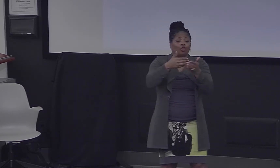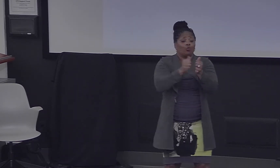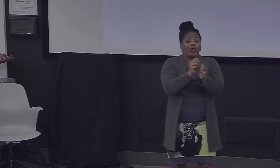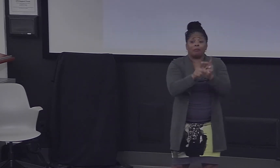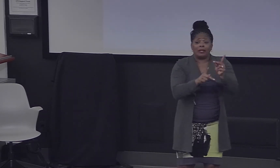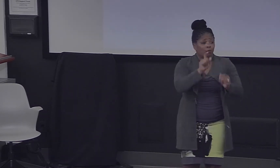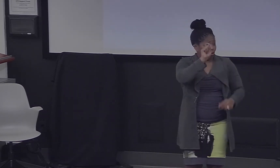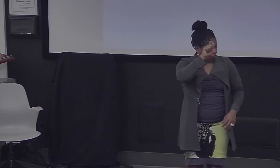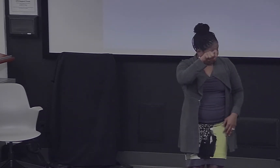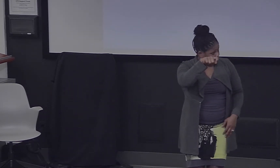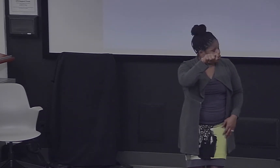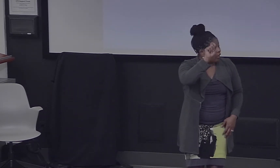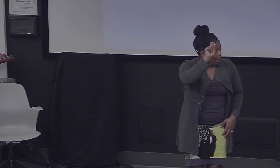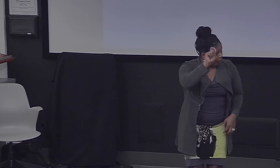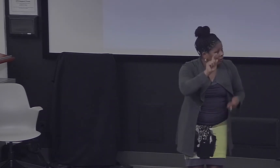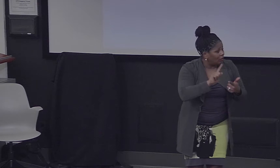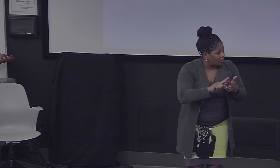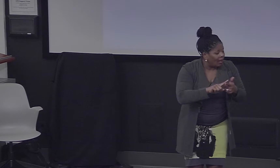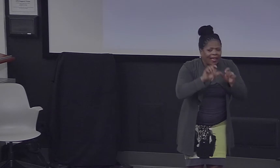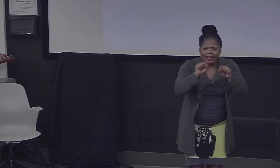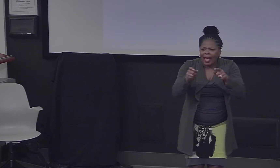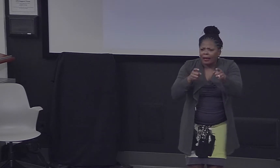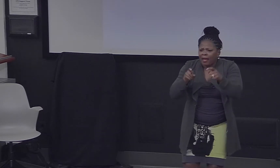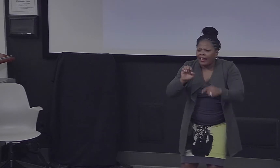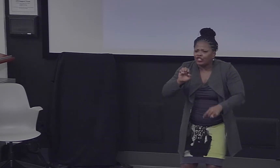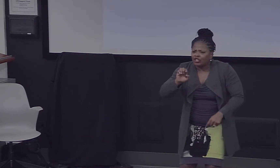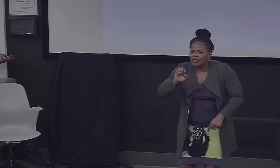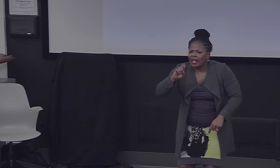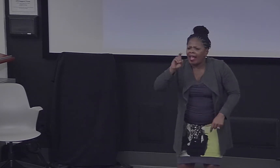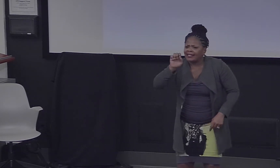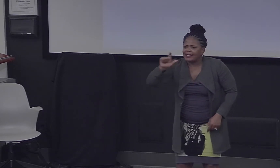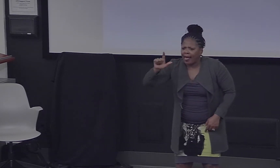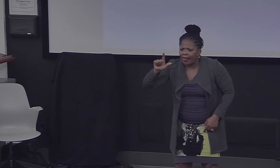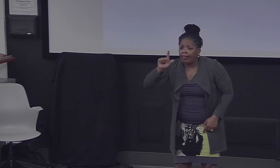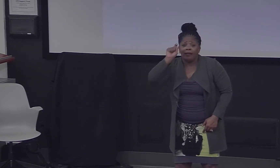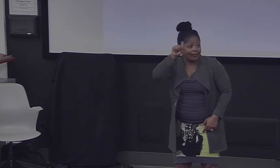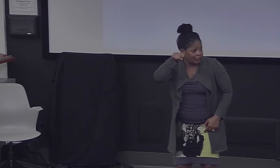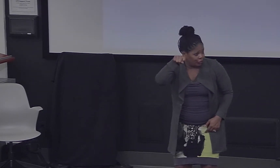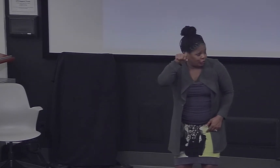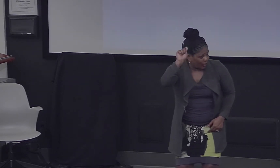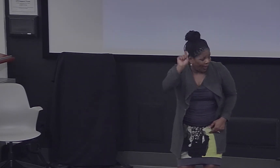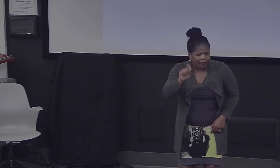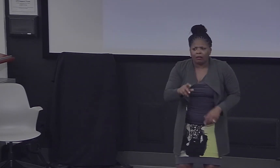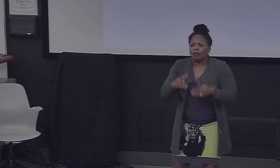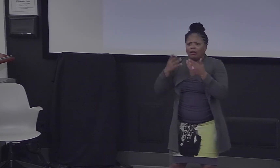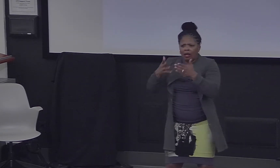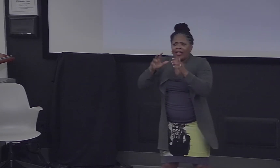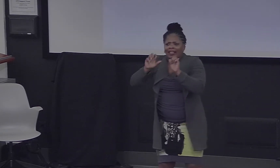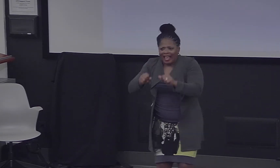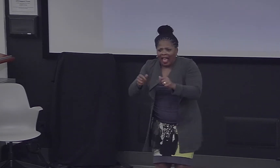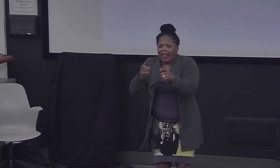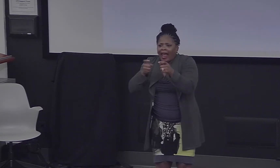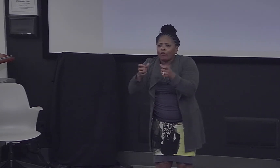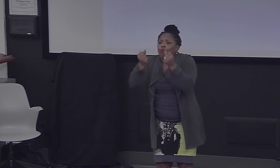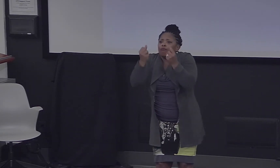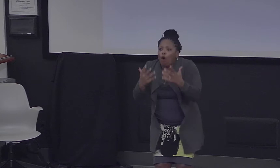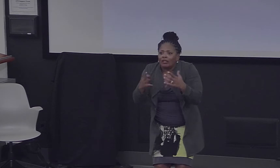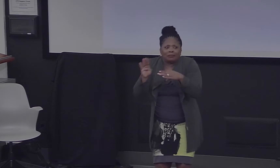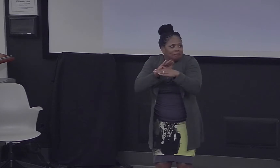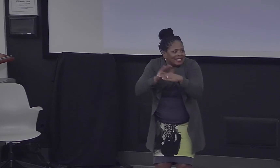Often you see job announcements for schedulers say things like, good with people, can manage Excel,